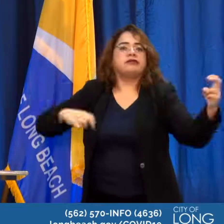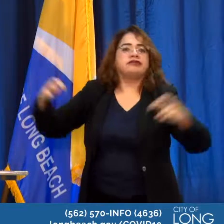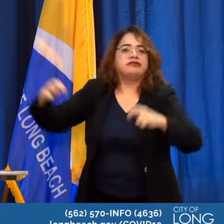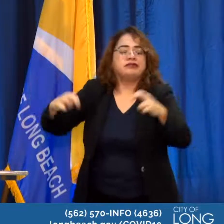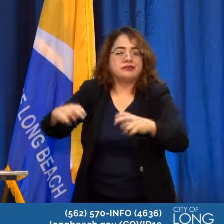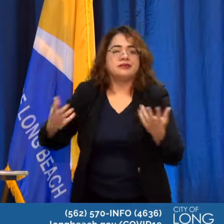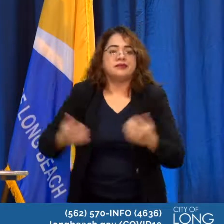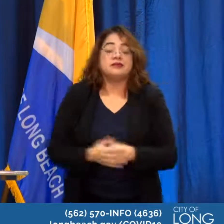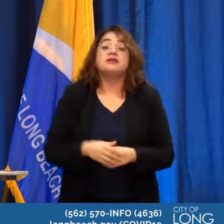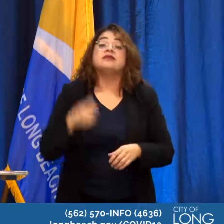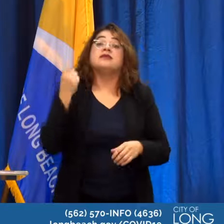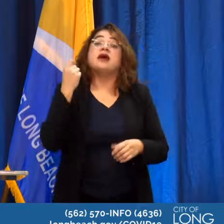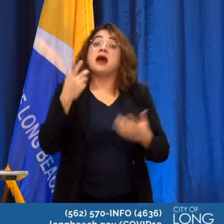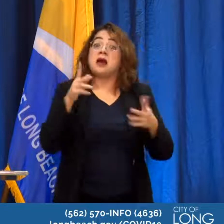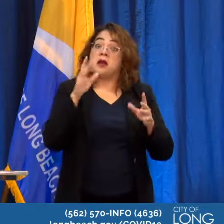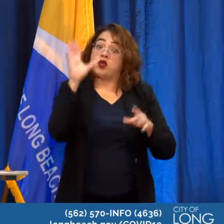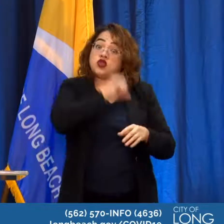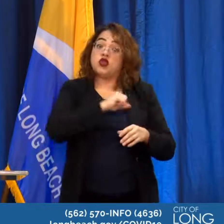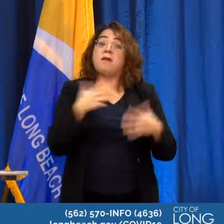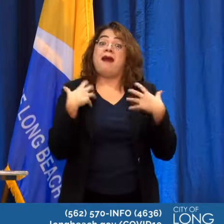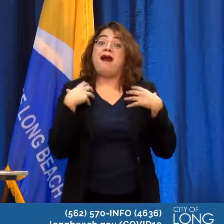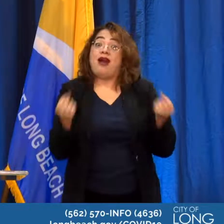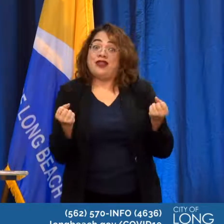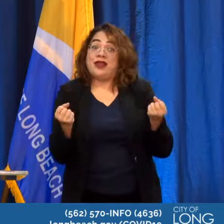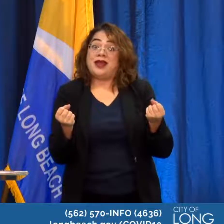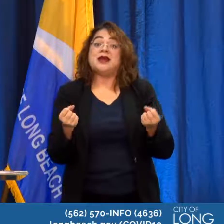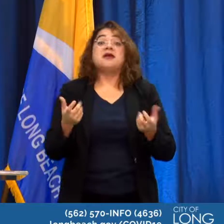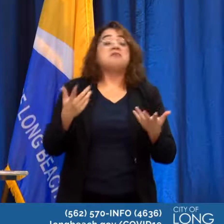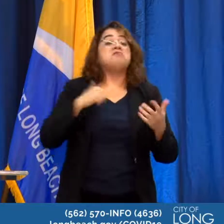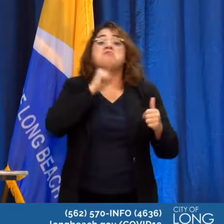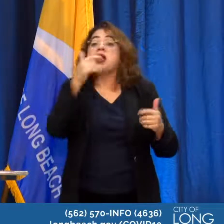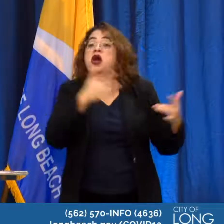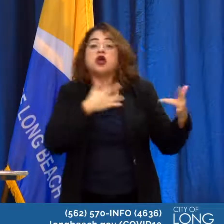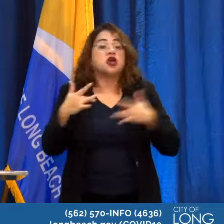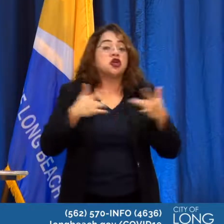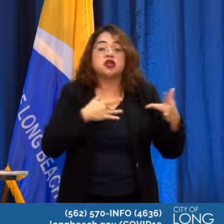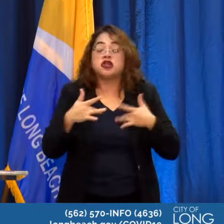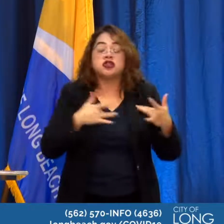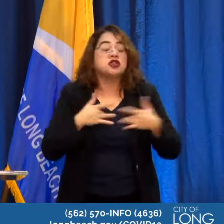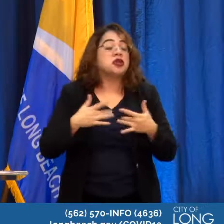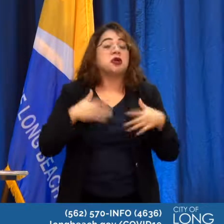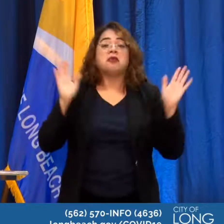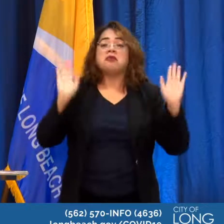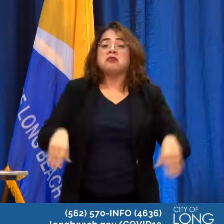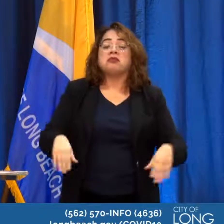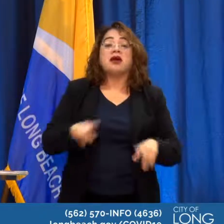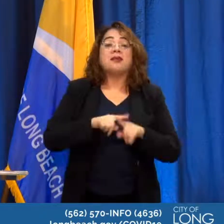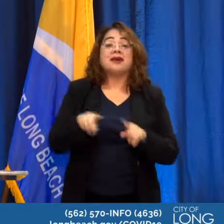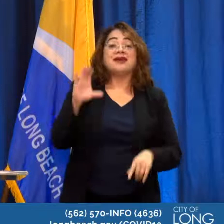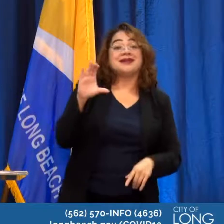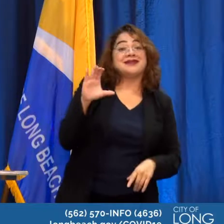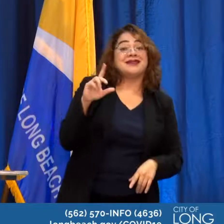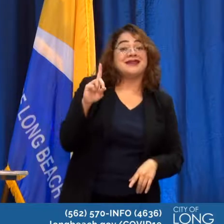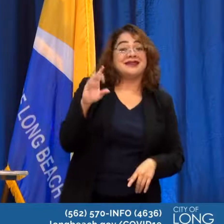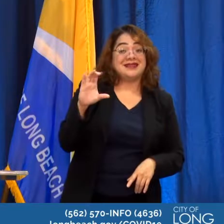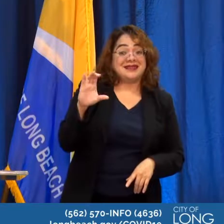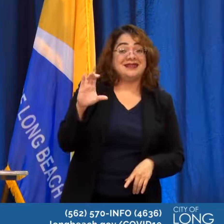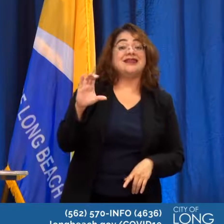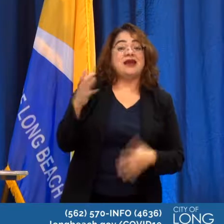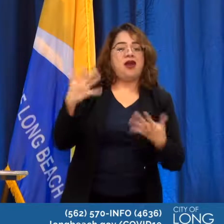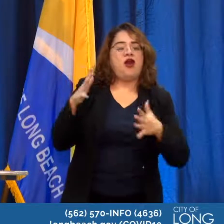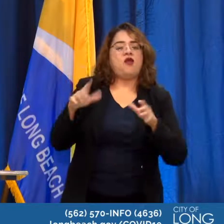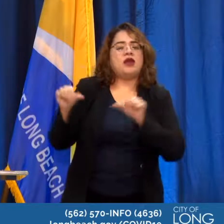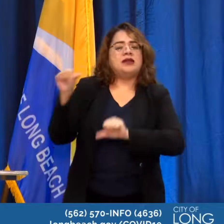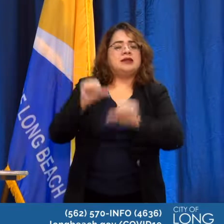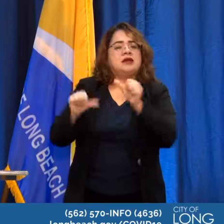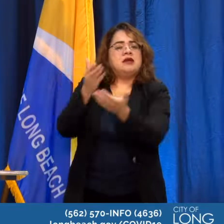wouldn't be out, they don't have symptoms, they're all being good, so they aren't concerned. But what we're finding is the CDC provided scientific evidence